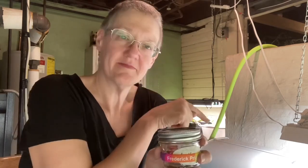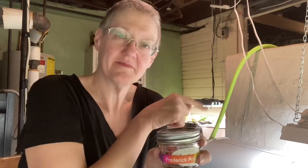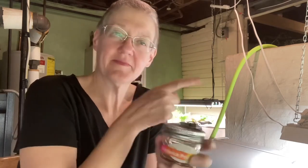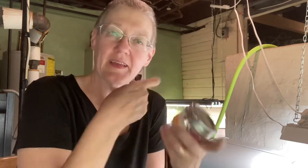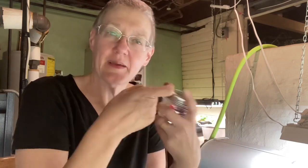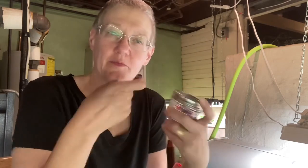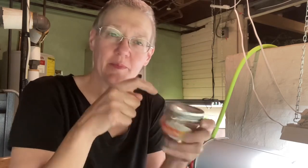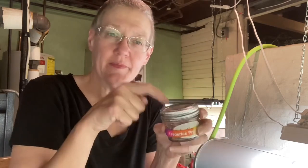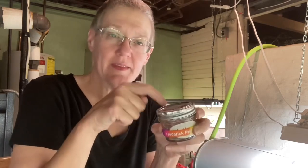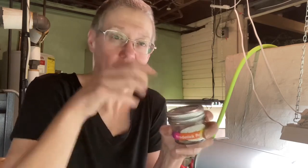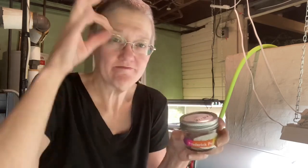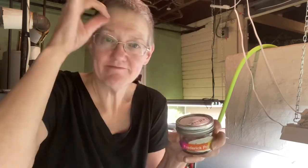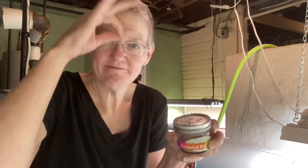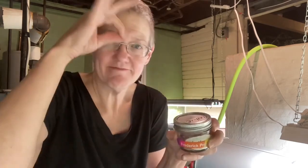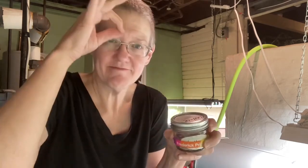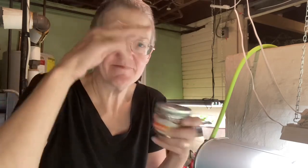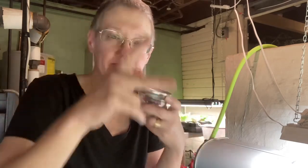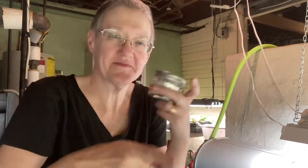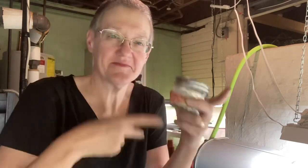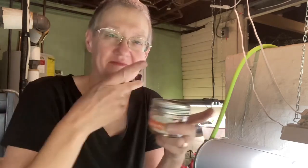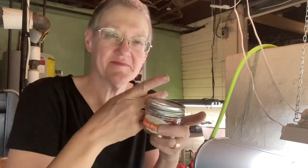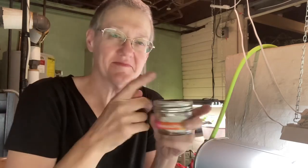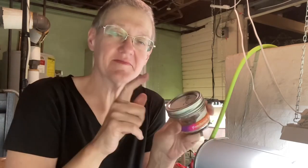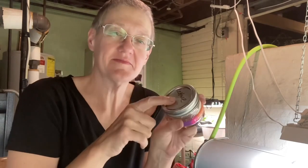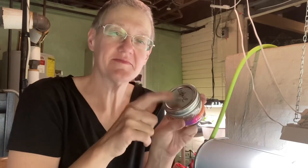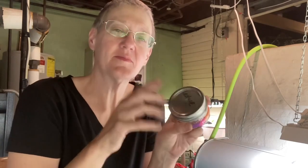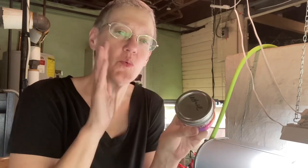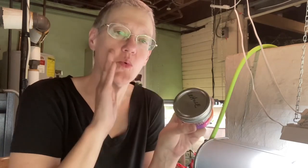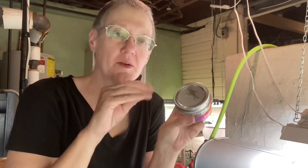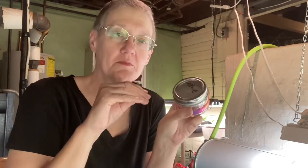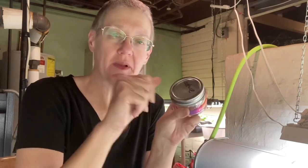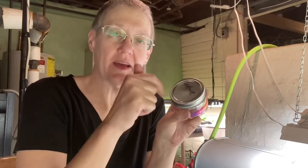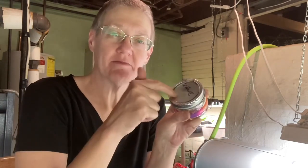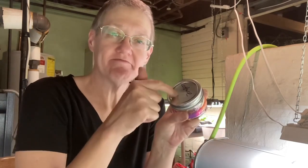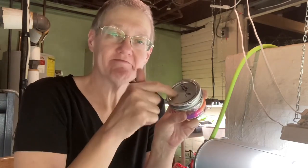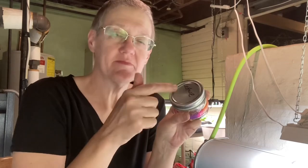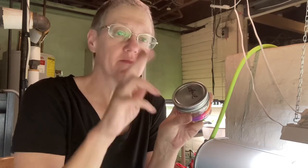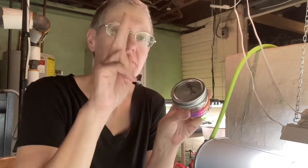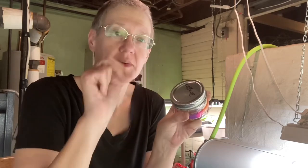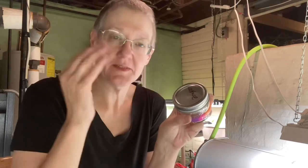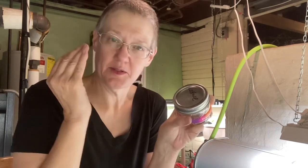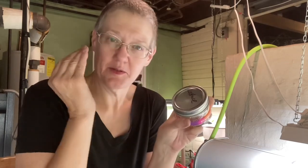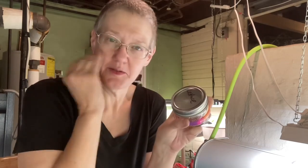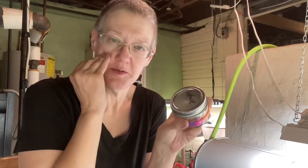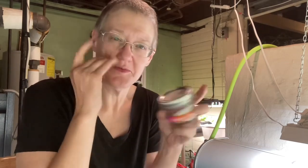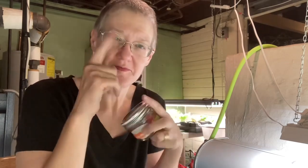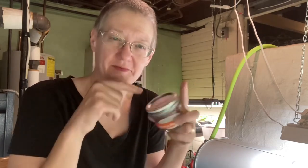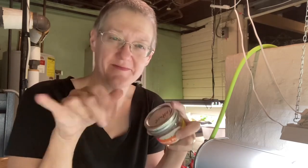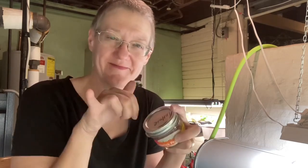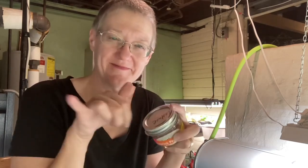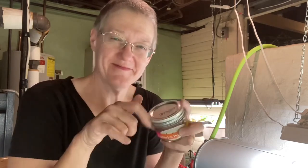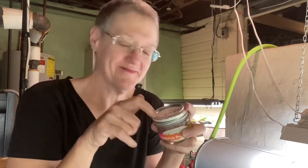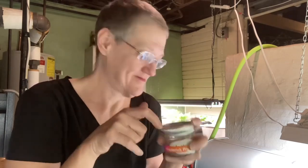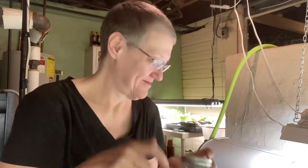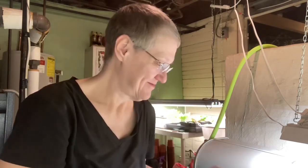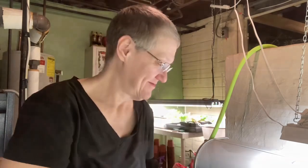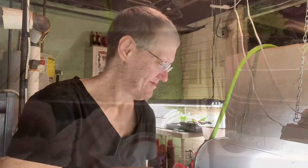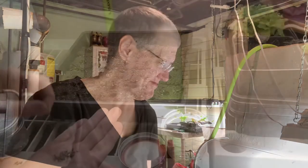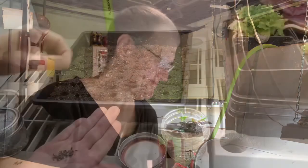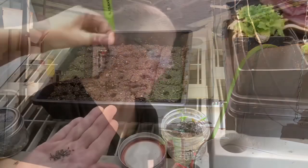So that red lettuce came from this seed mix, but I'm going to plant some of these unknown lettuce varieties